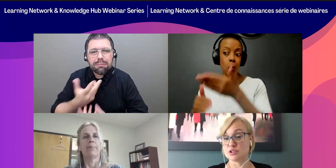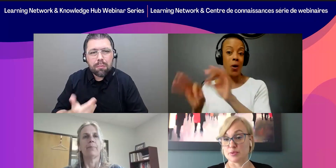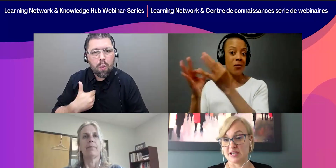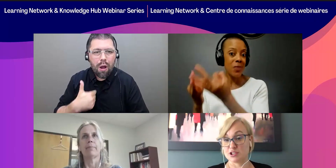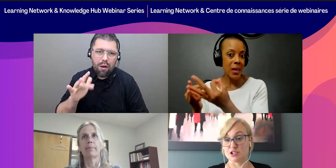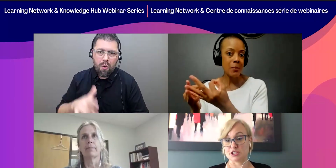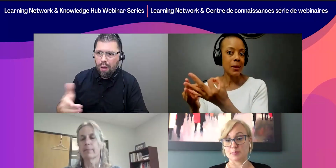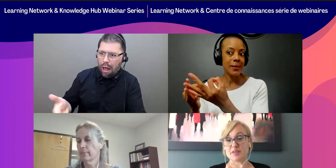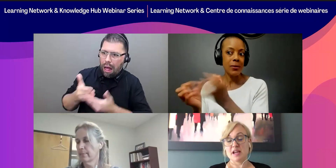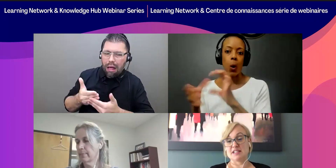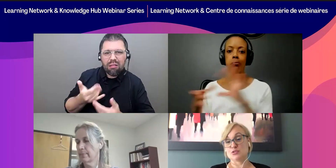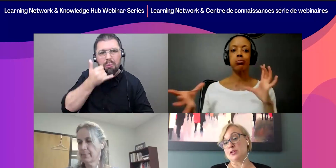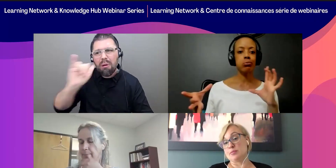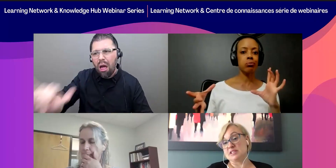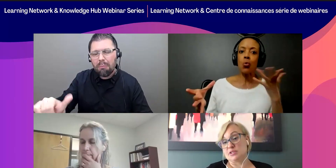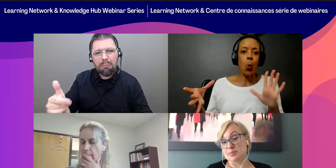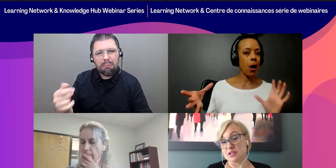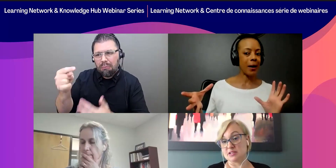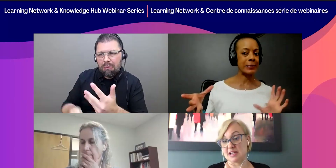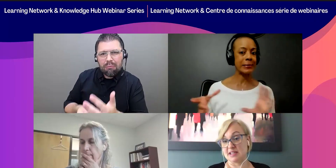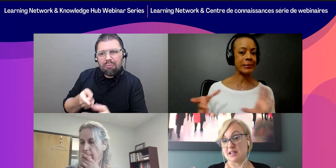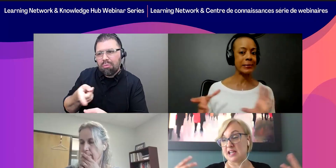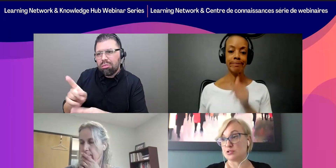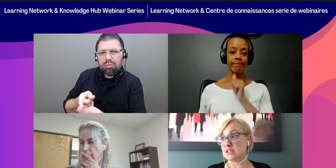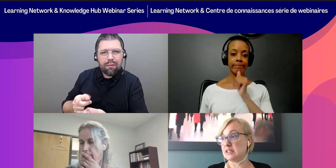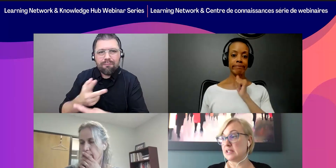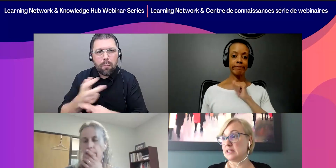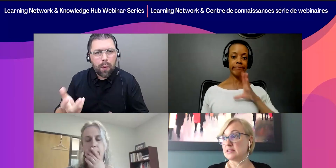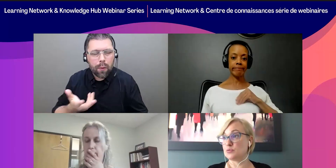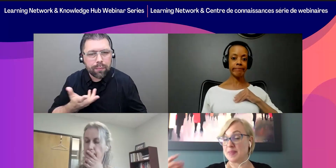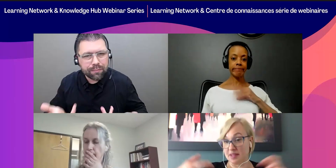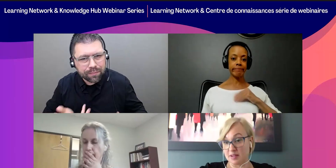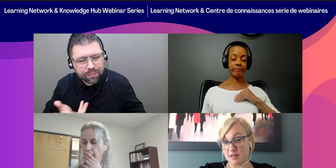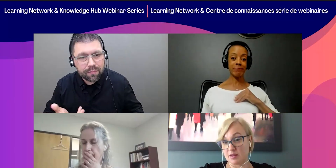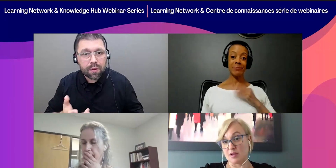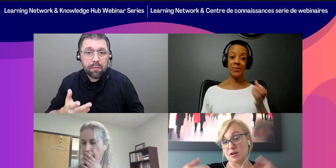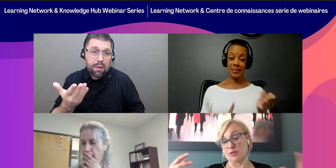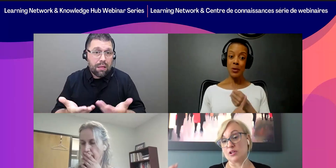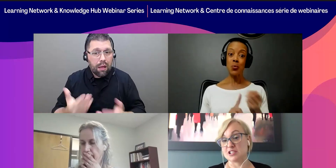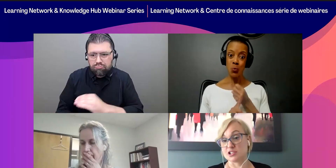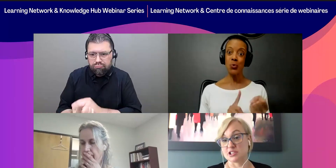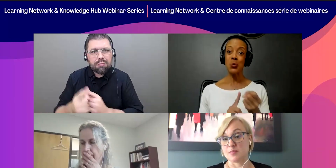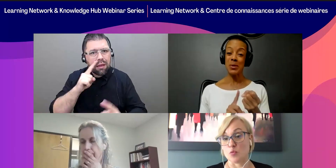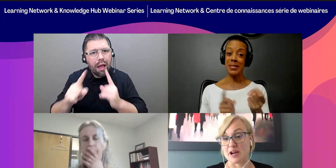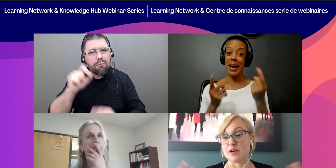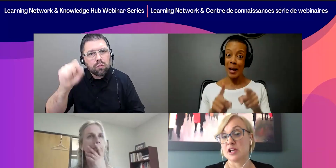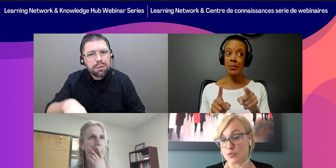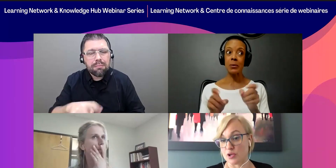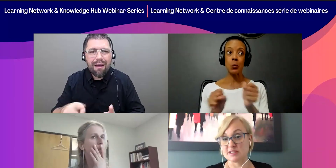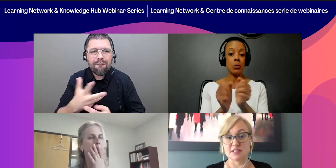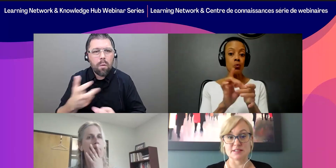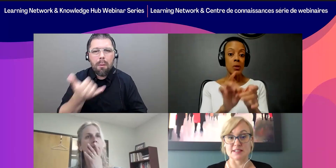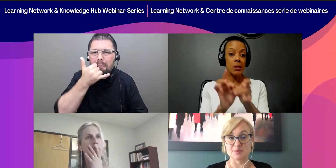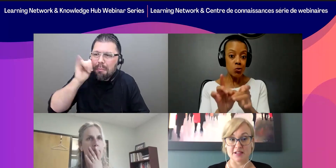don't want to lose the relationship. As we know, mistreatment actually is within a relationship